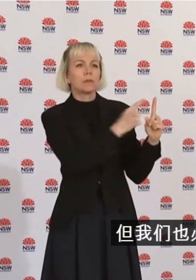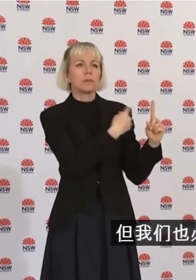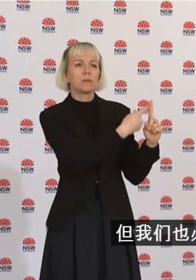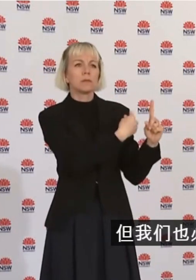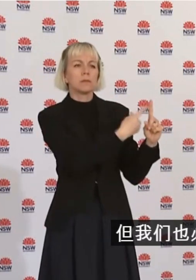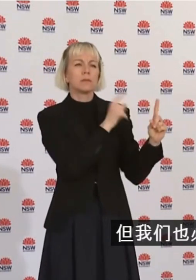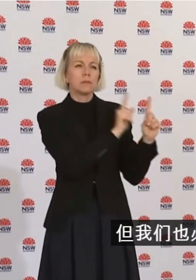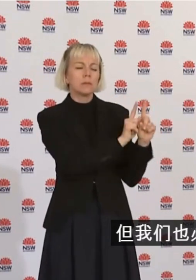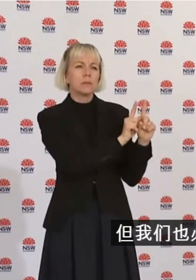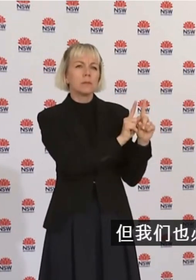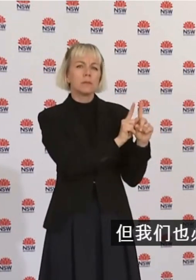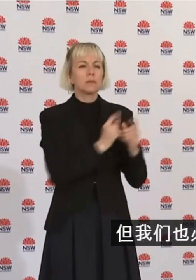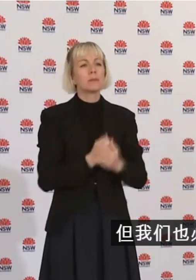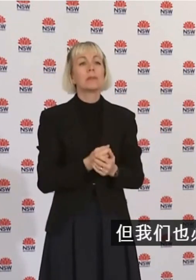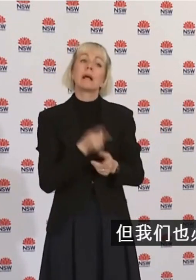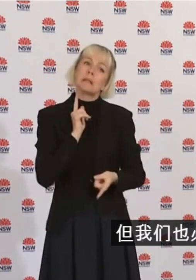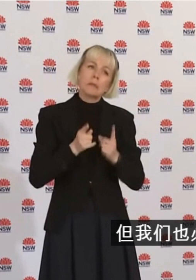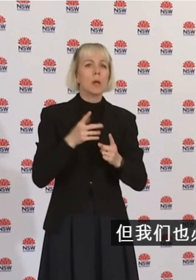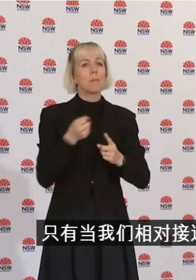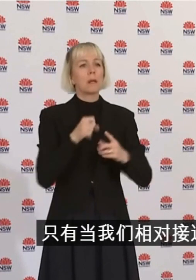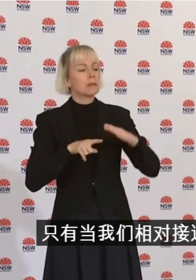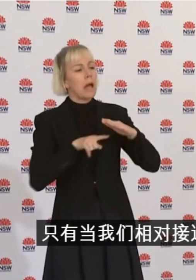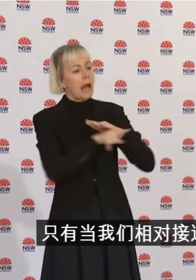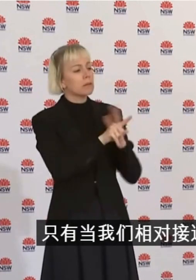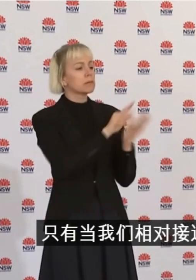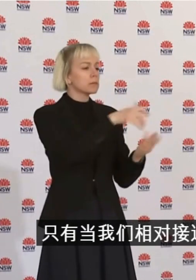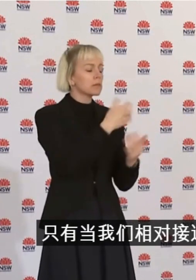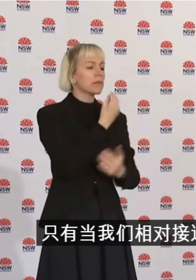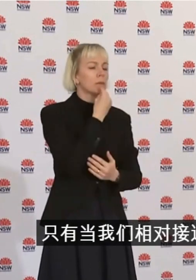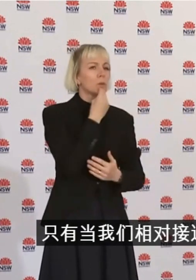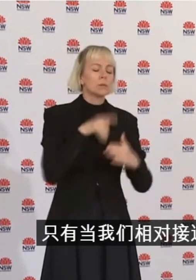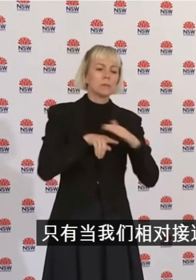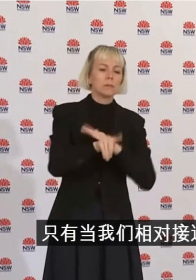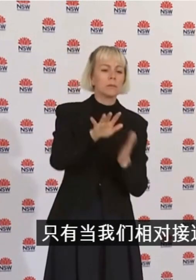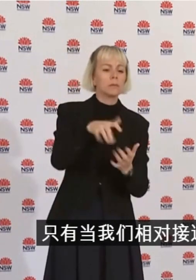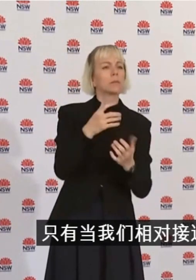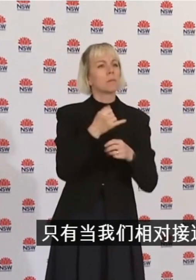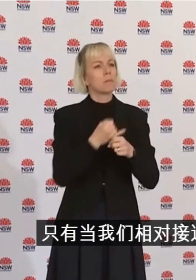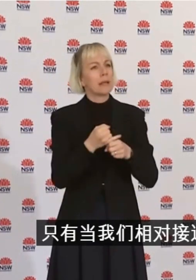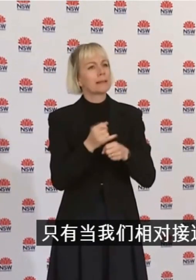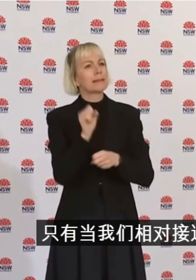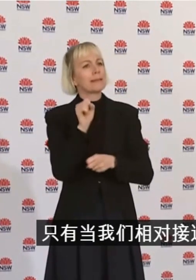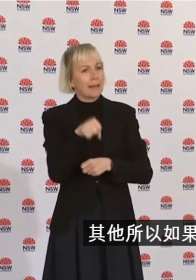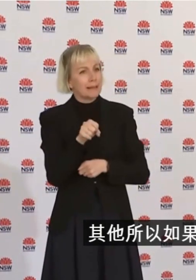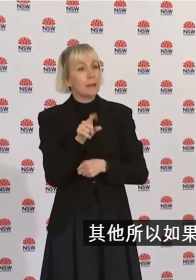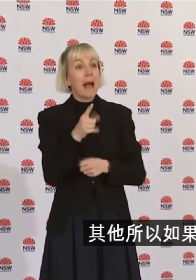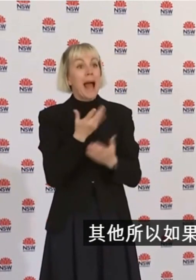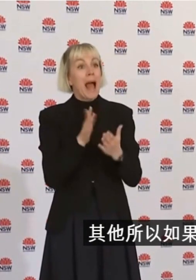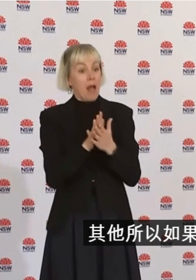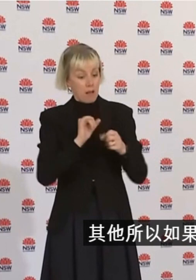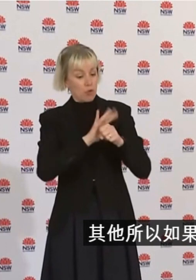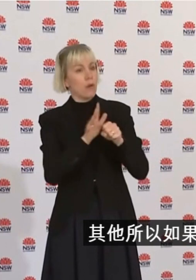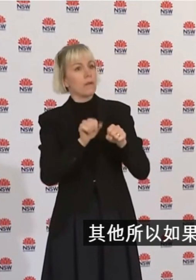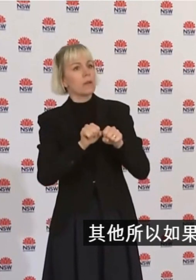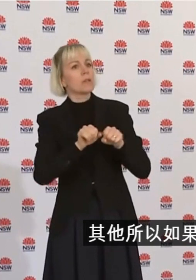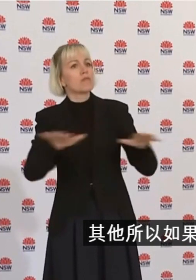But we also have to recognise that this virus can only get from one person to another when we're relatively close to each other. So